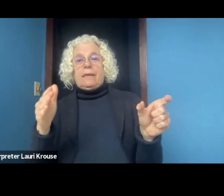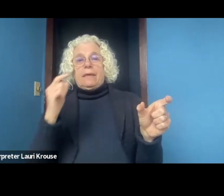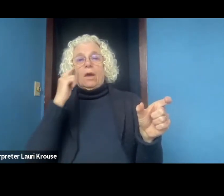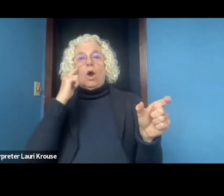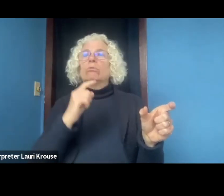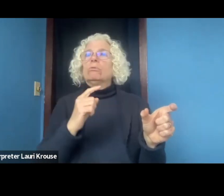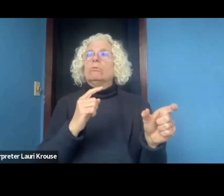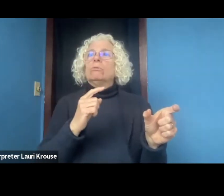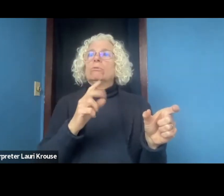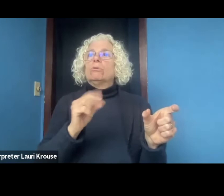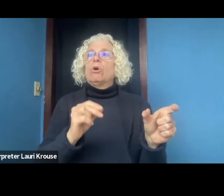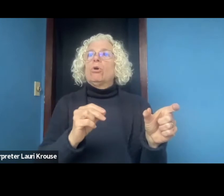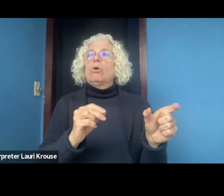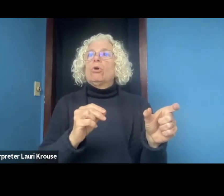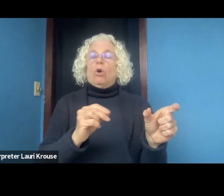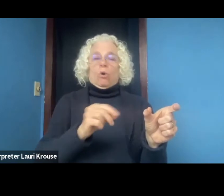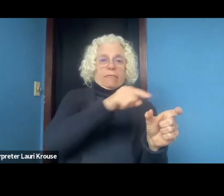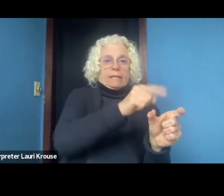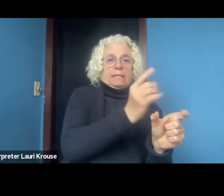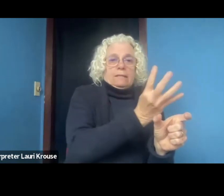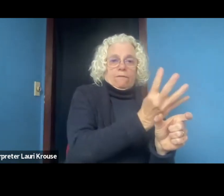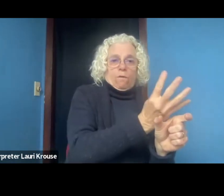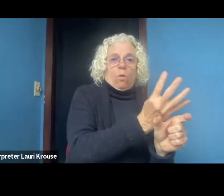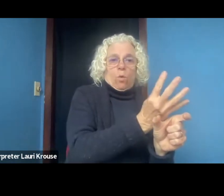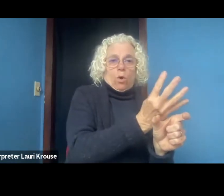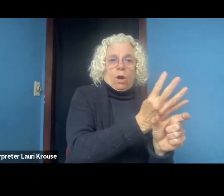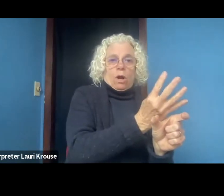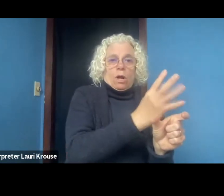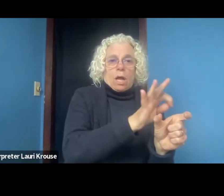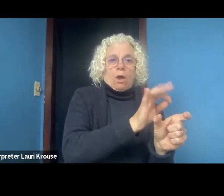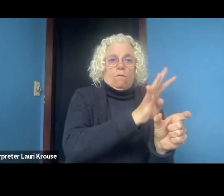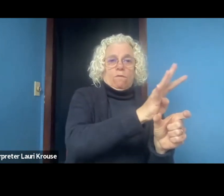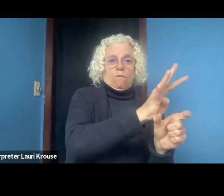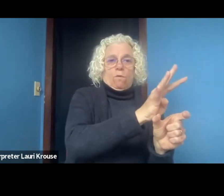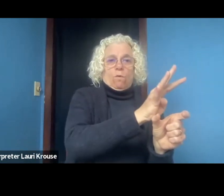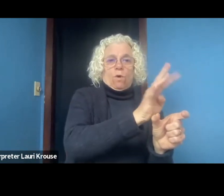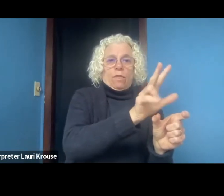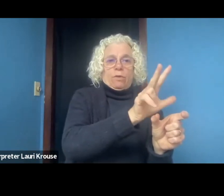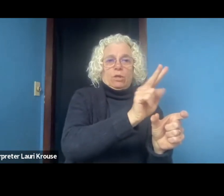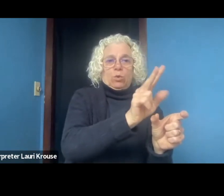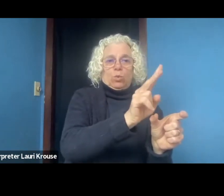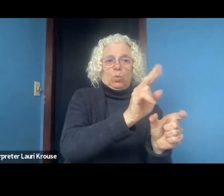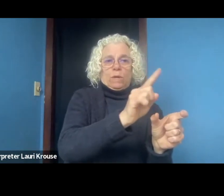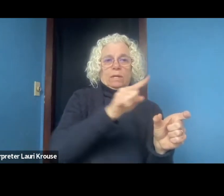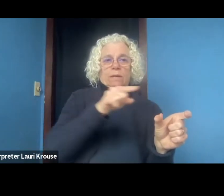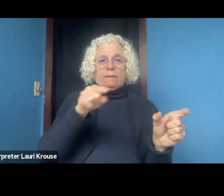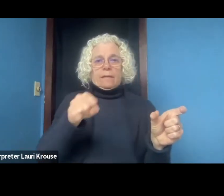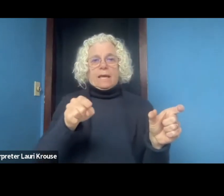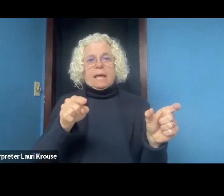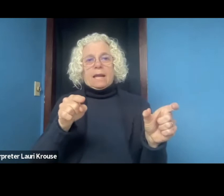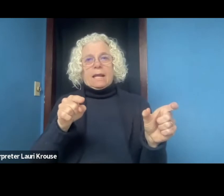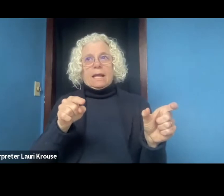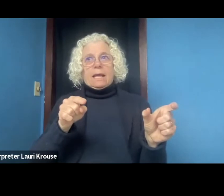Excellent. For an ending, do we want to say, we can either come up with words, we can clap, we can have